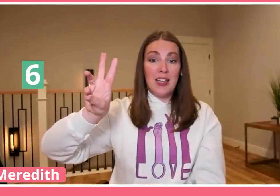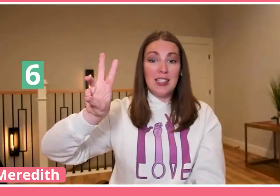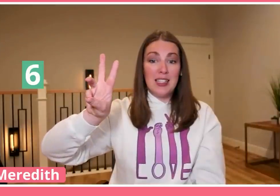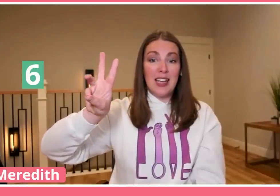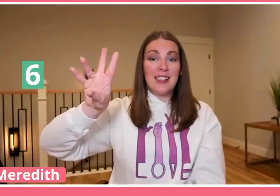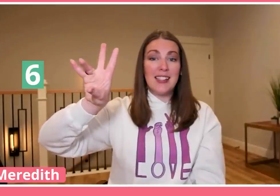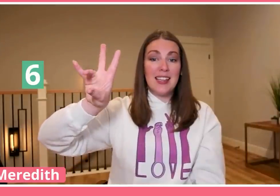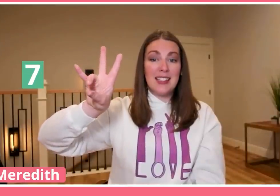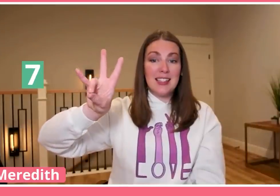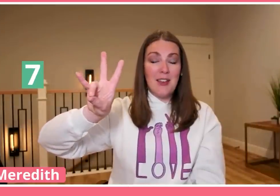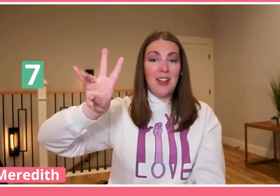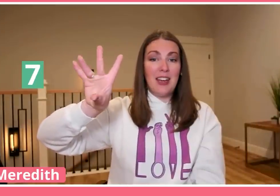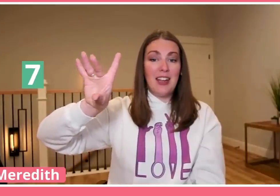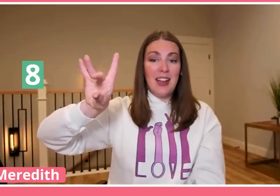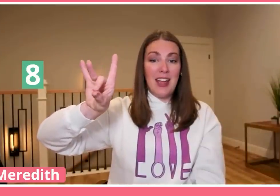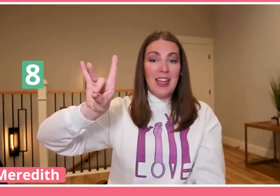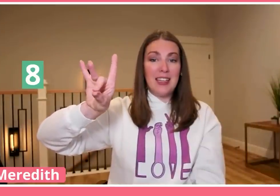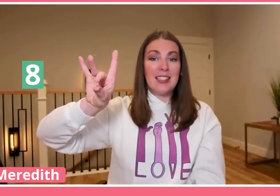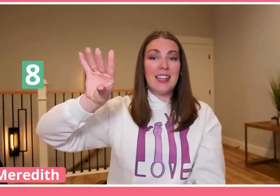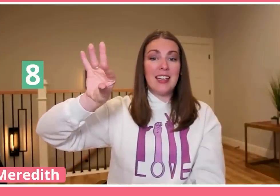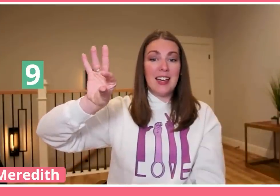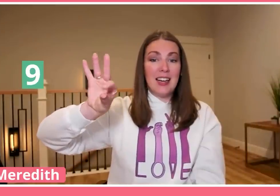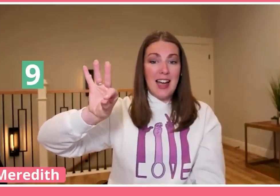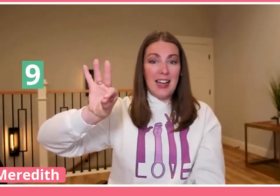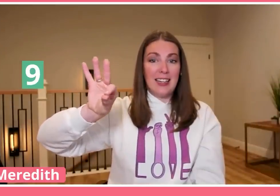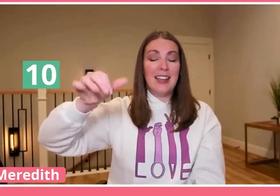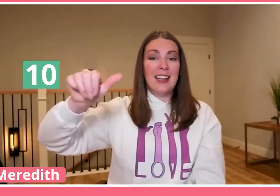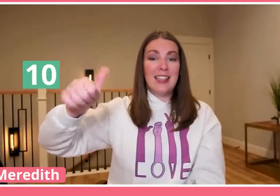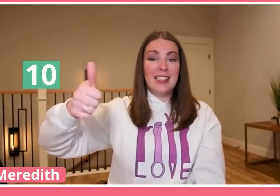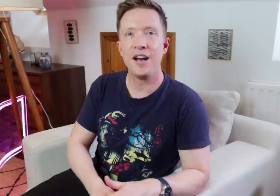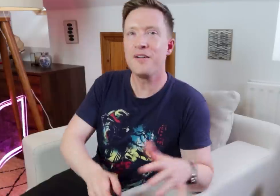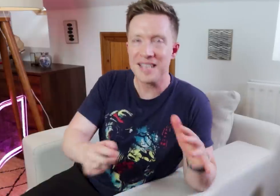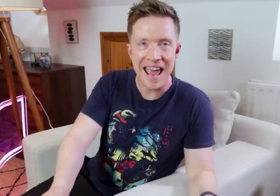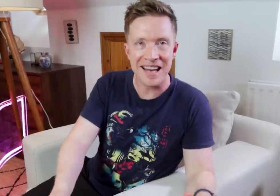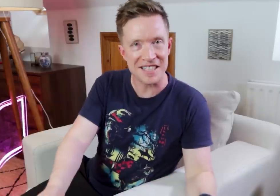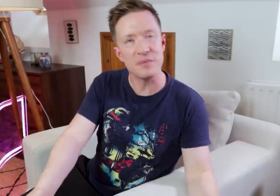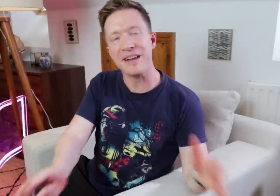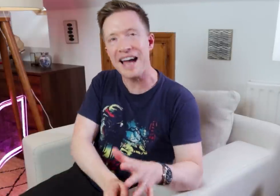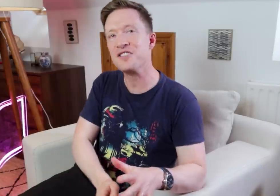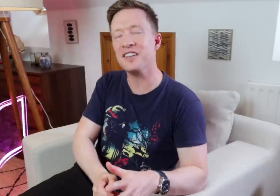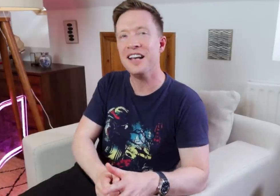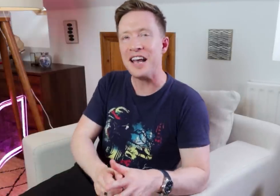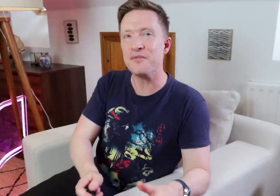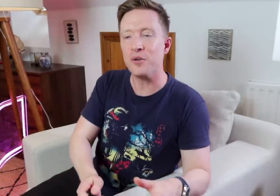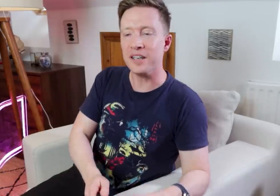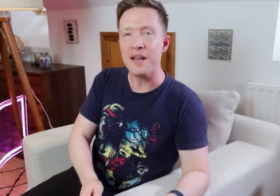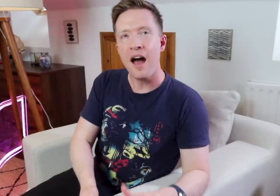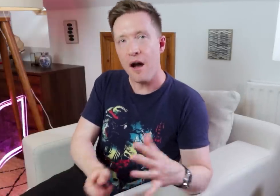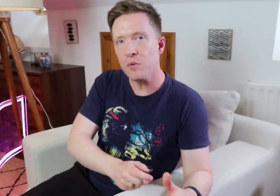six, seven, eight, nine, ten. I love how ten has a little bit of action involved in it. Other